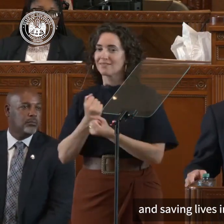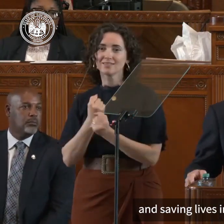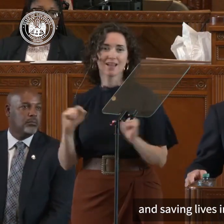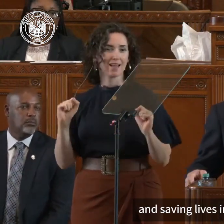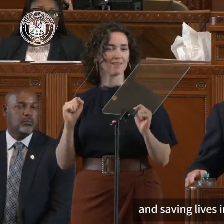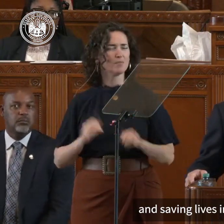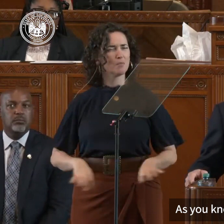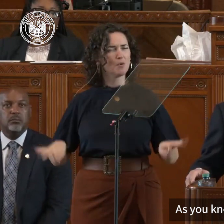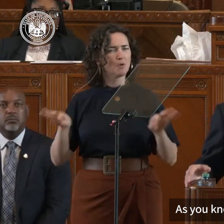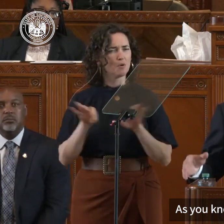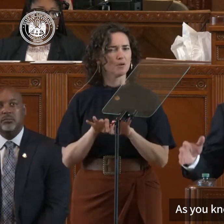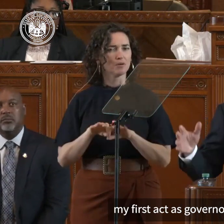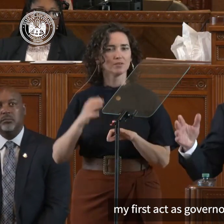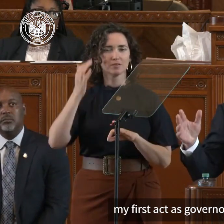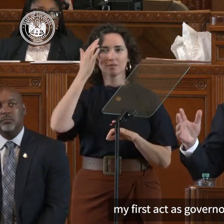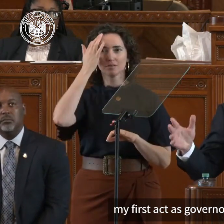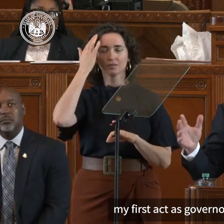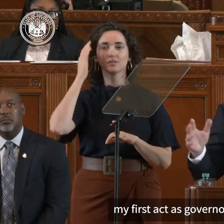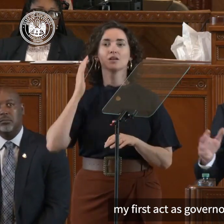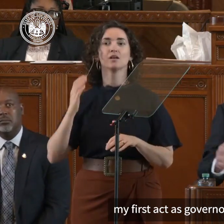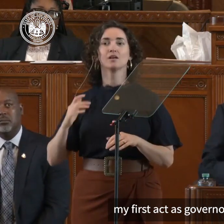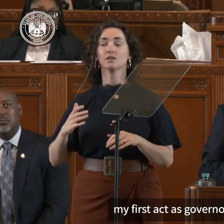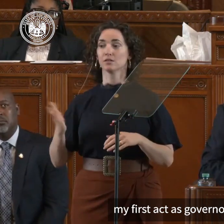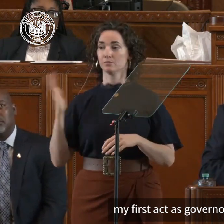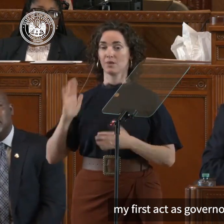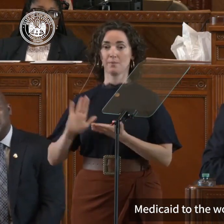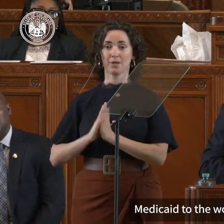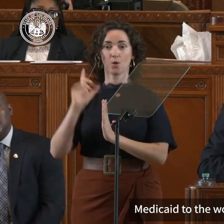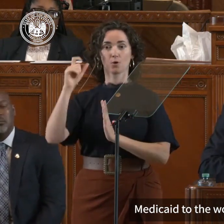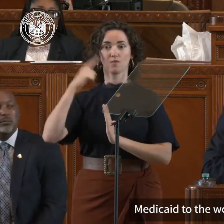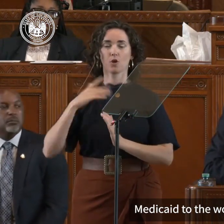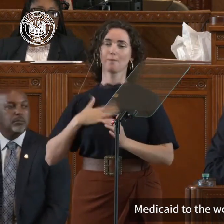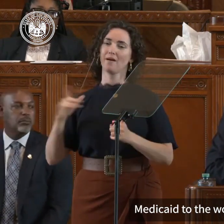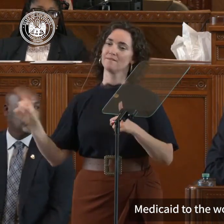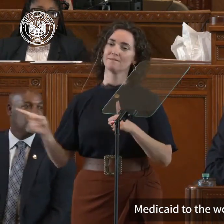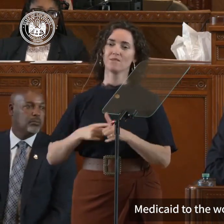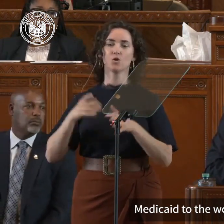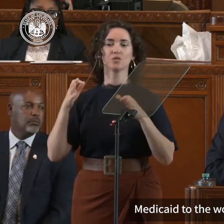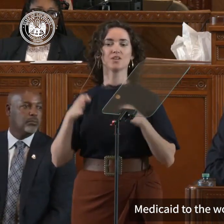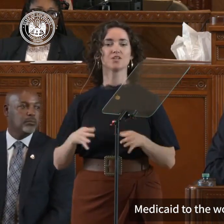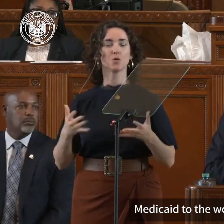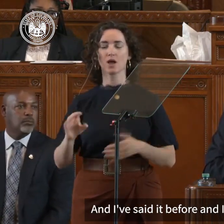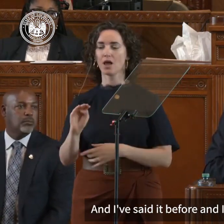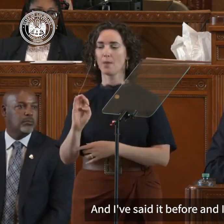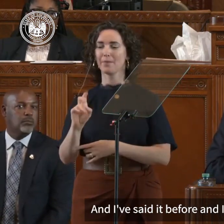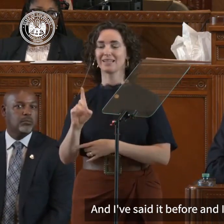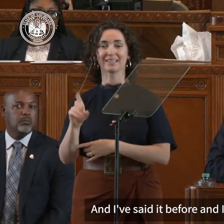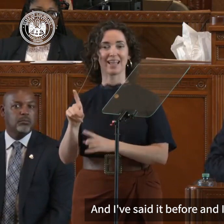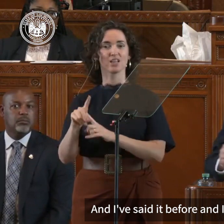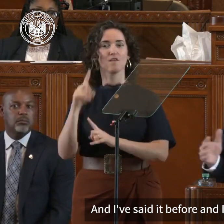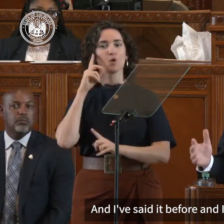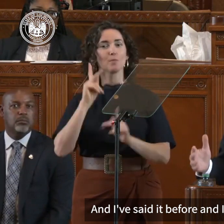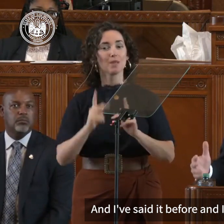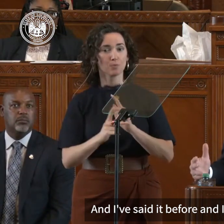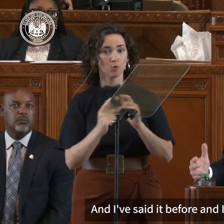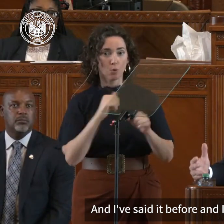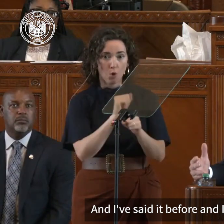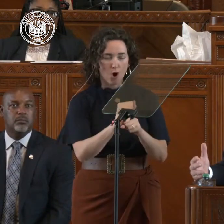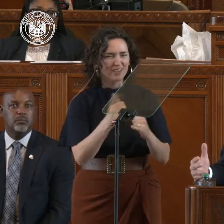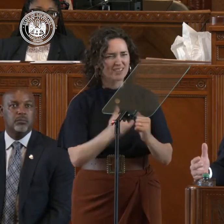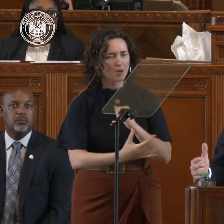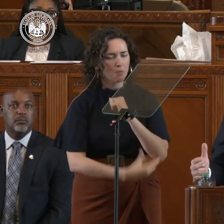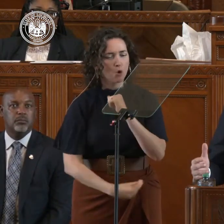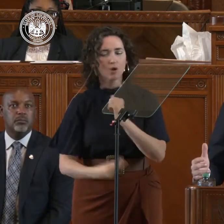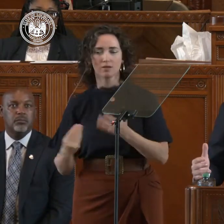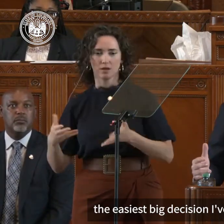state. As you know, my first act as governor was to expand Medicaid to the working poor. And I've said it before, and I'll say it again